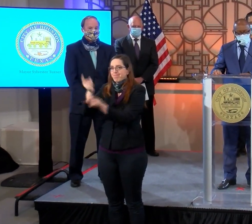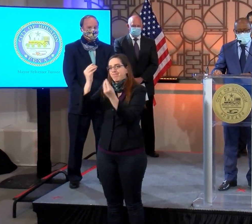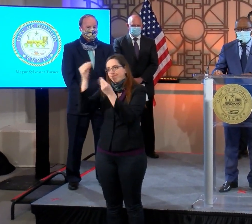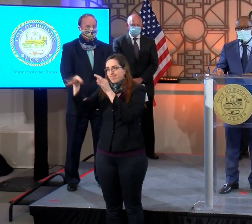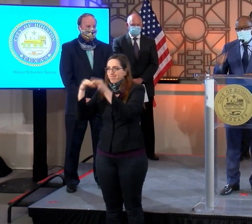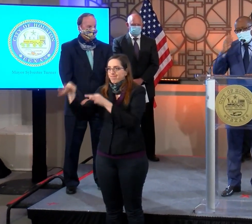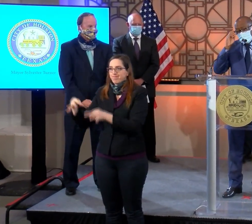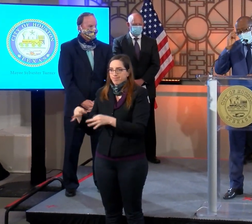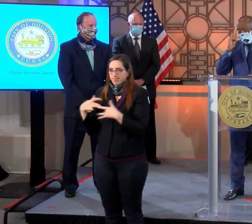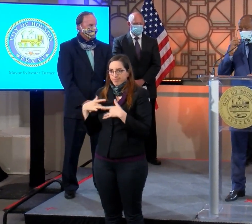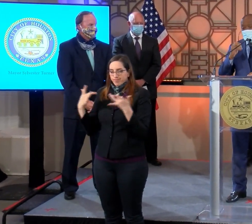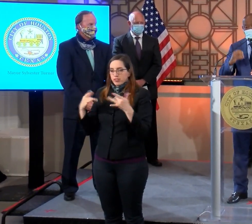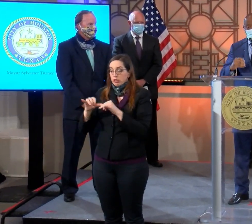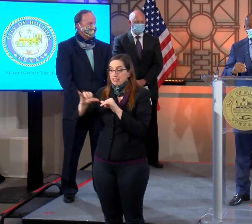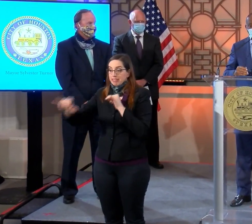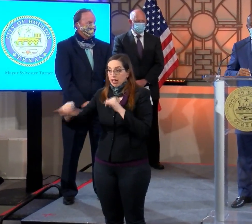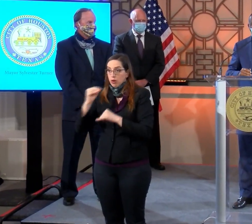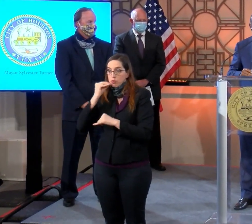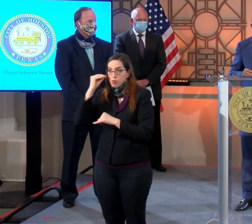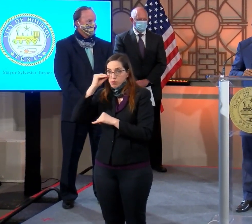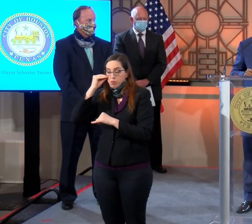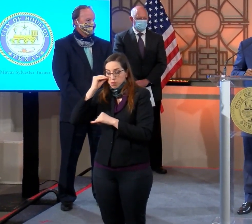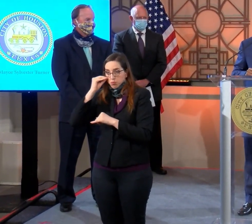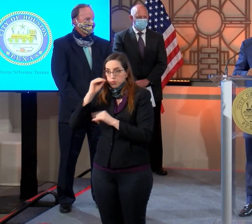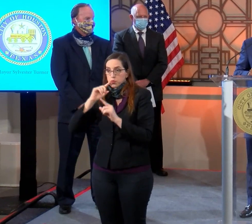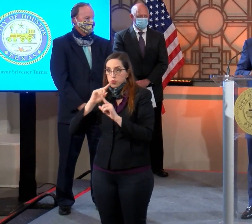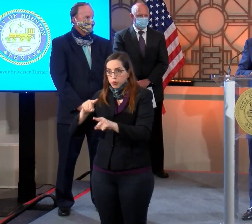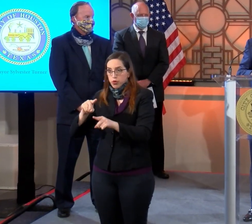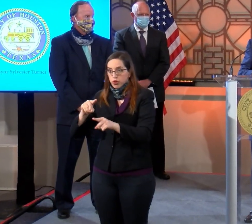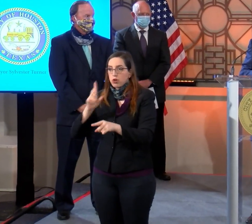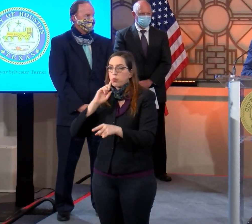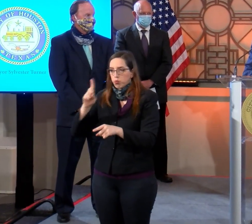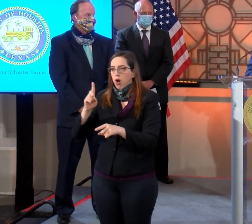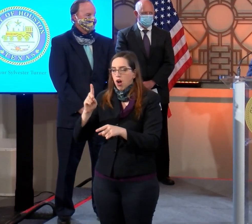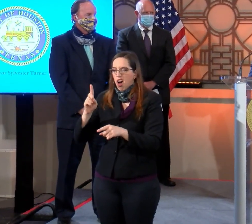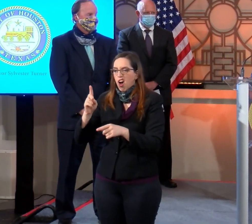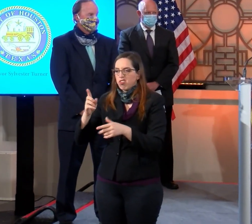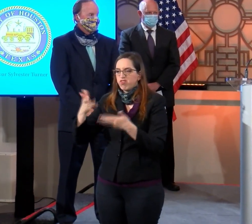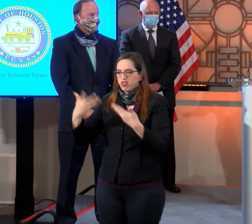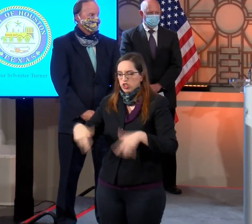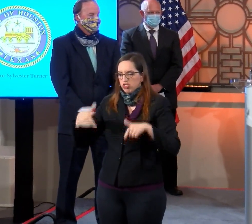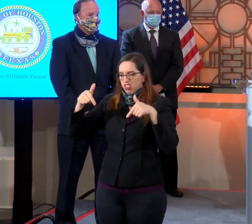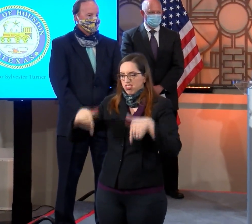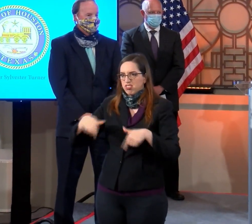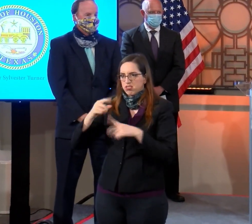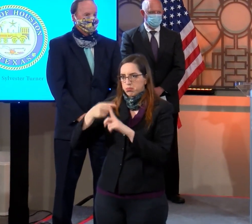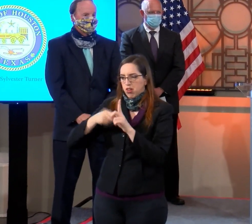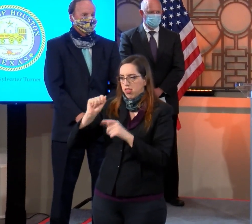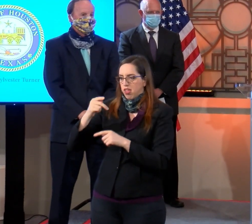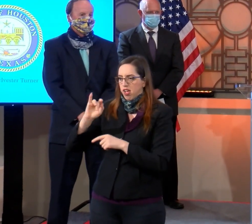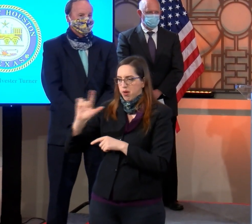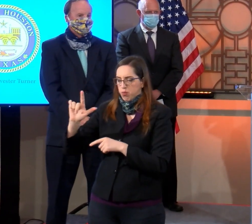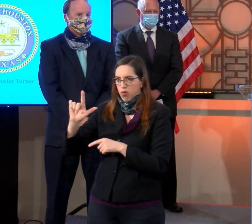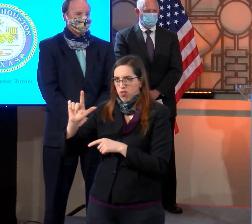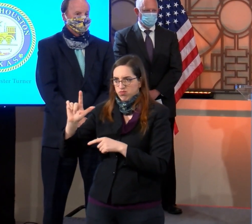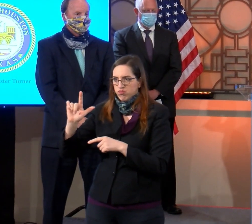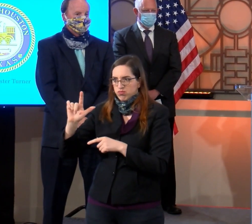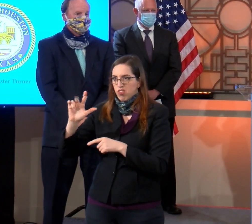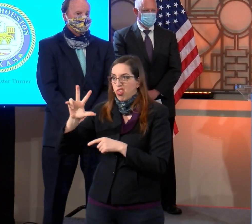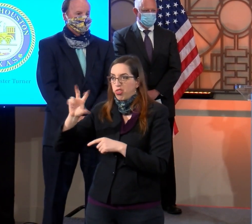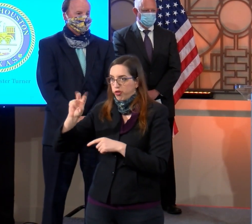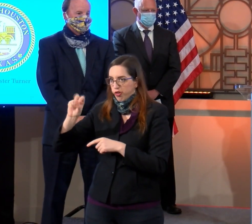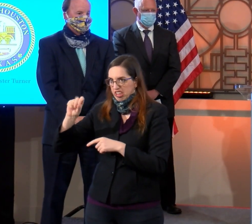indicating that the stay-at-home order will be lifted at the end of this month as of the end of April